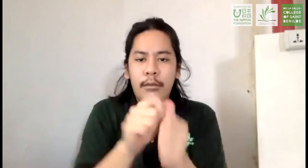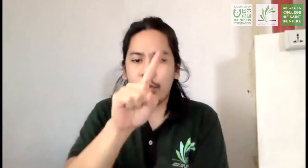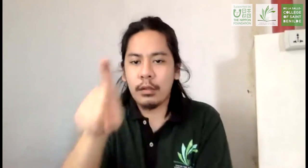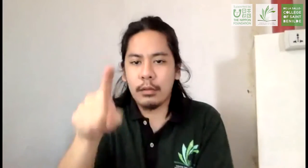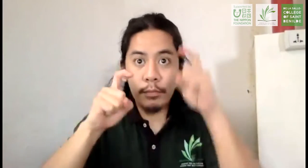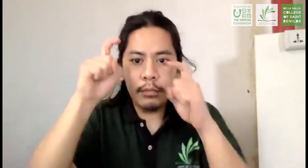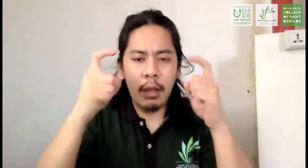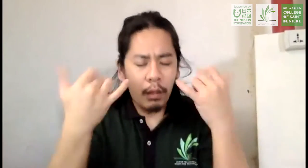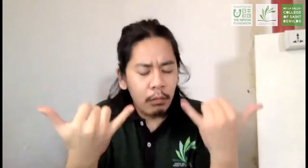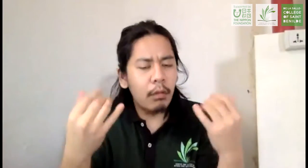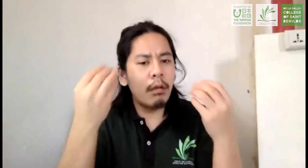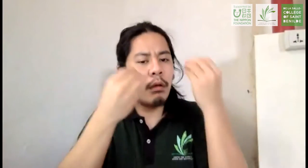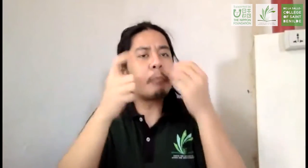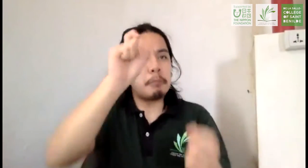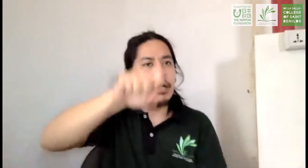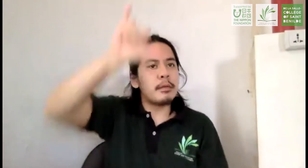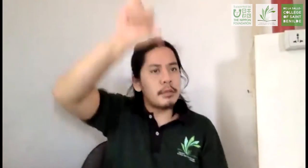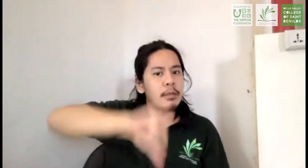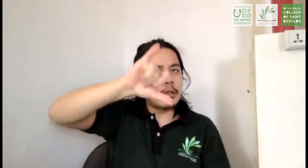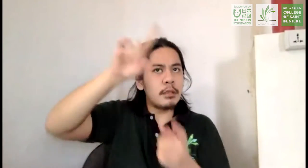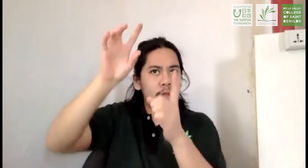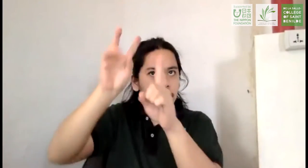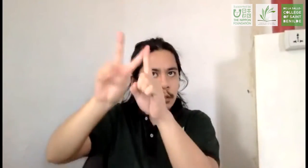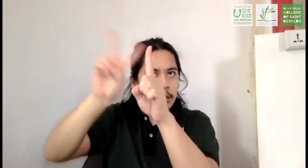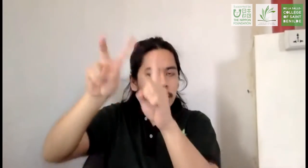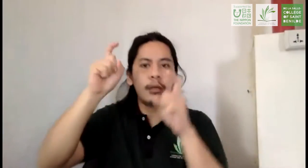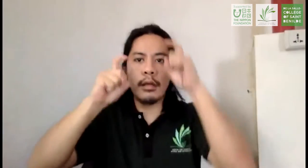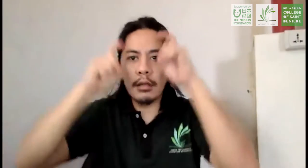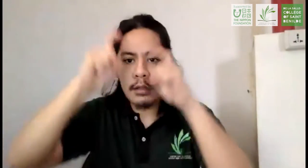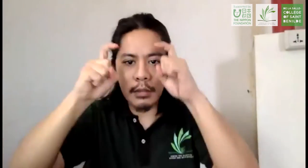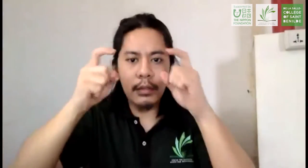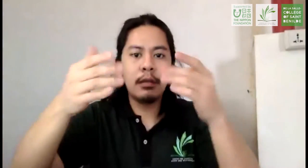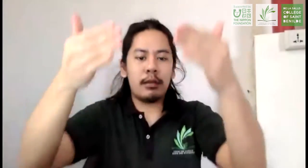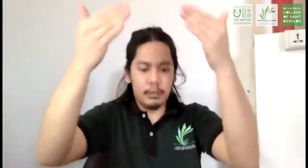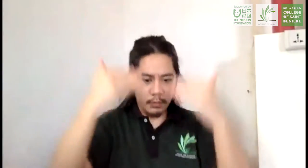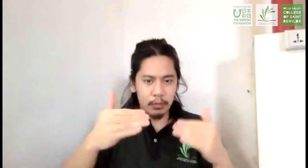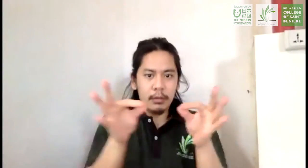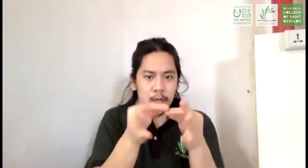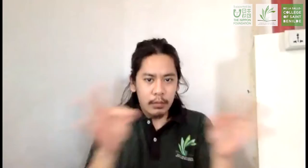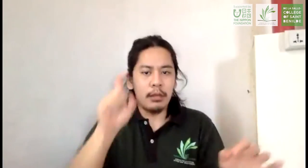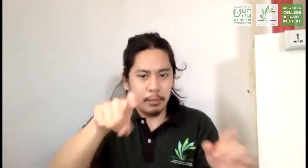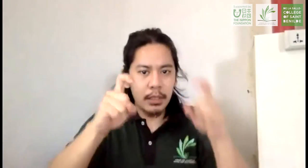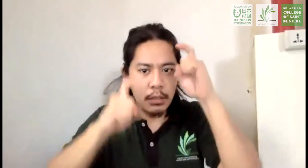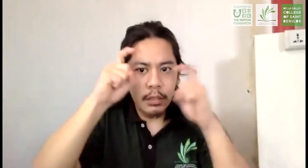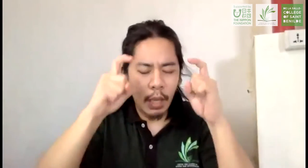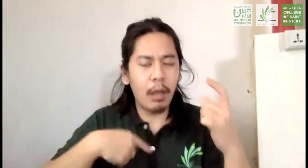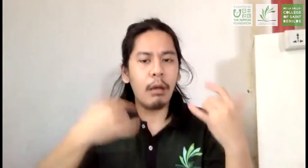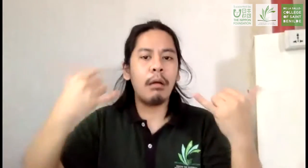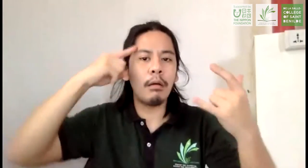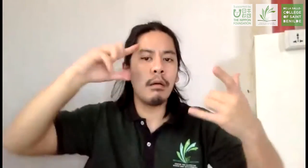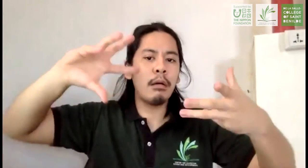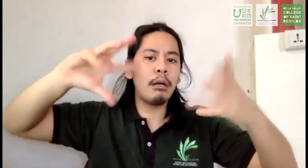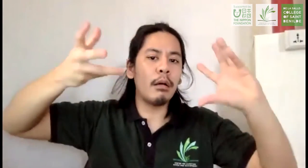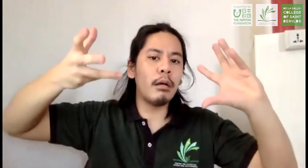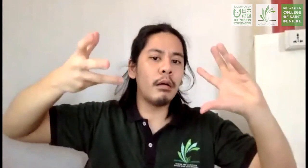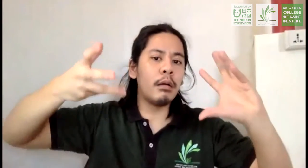it doesn't have facial expression. So I'm just wondering, we have to go back then